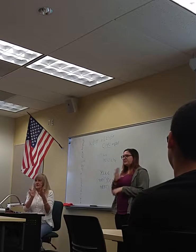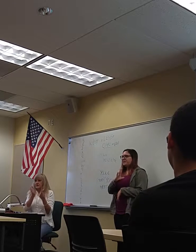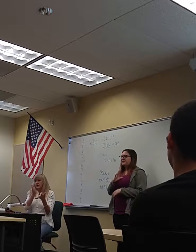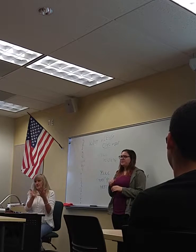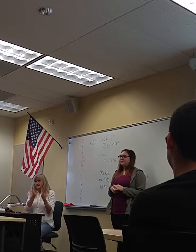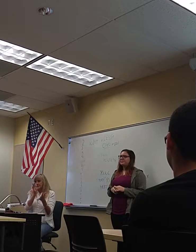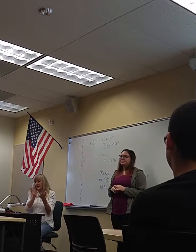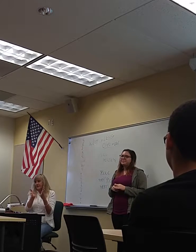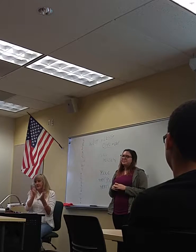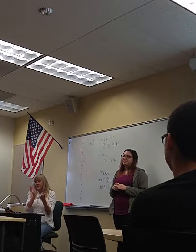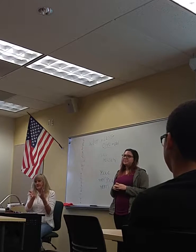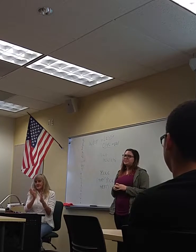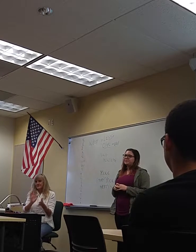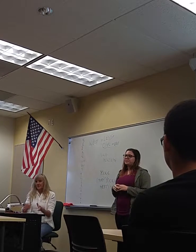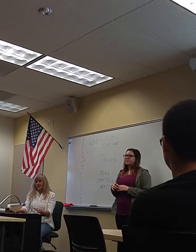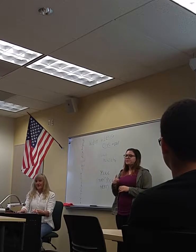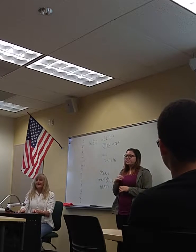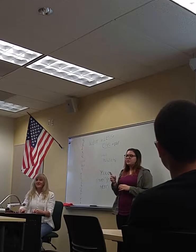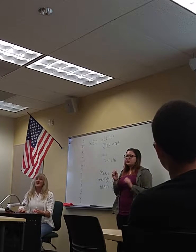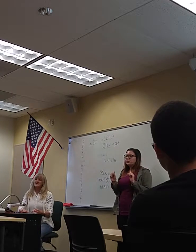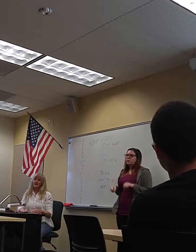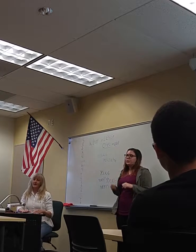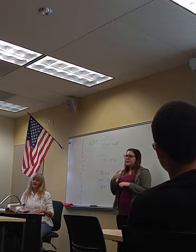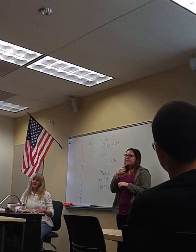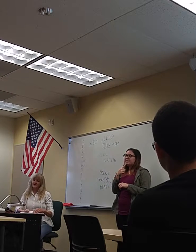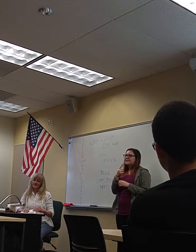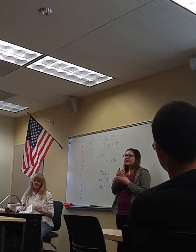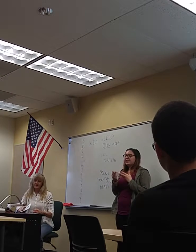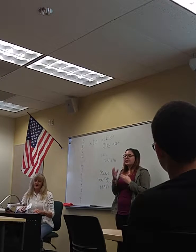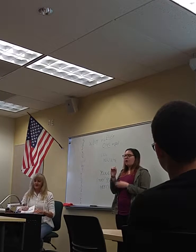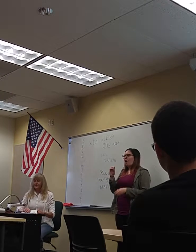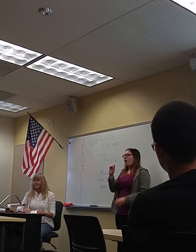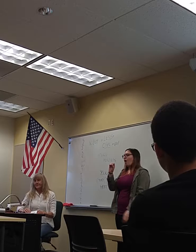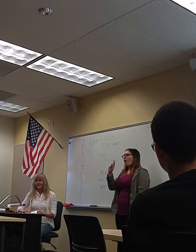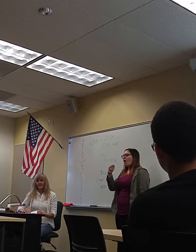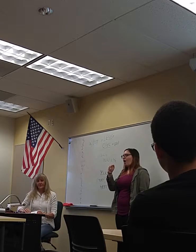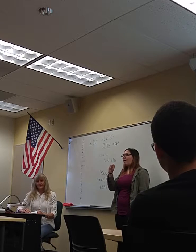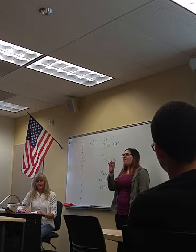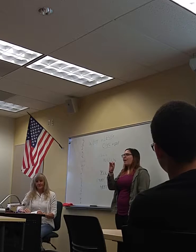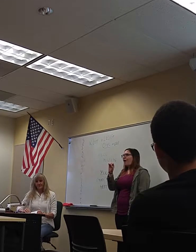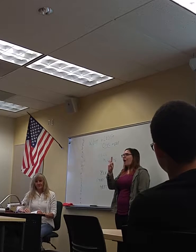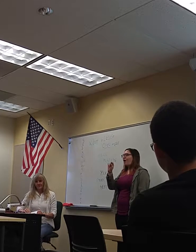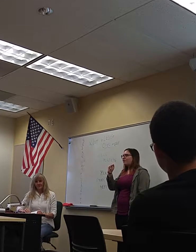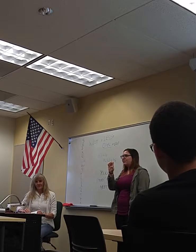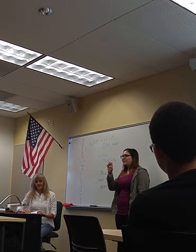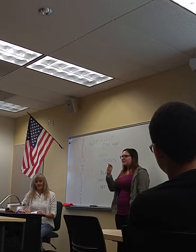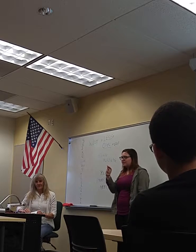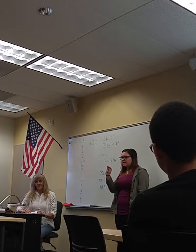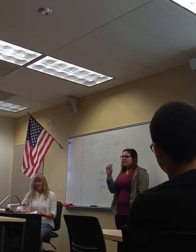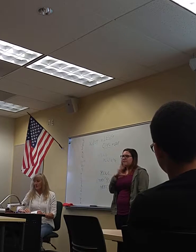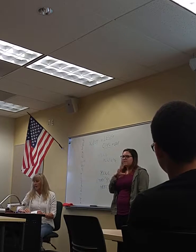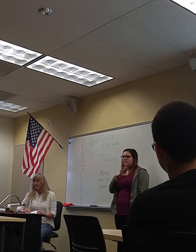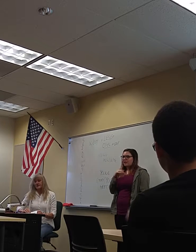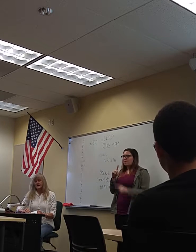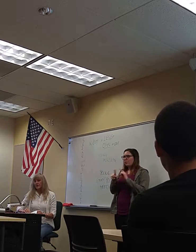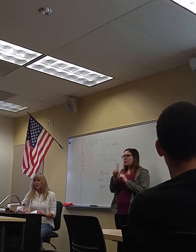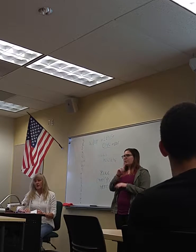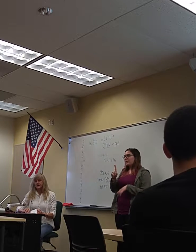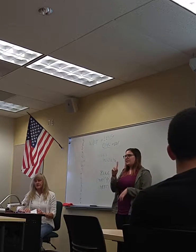that you can say things. You can say often, it's all right. Is that incorrect in Debbie's? No, it is incorrect